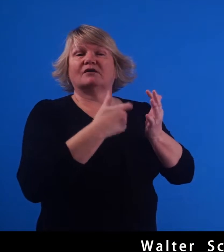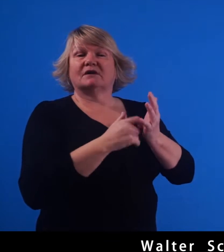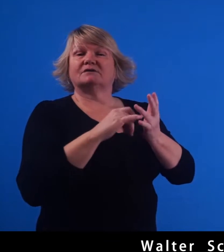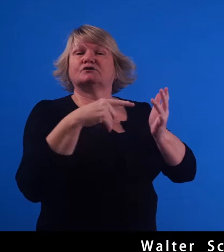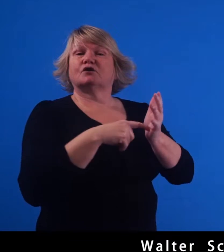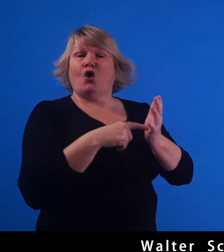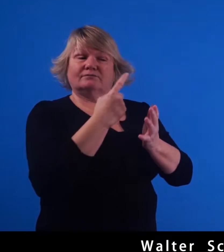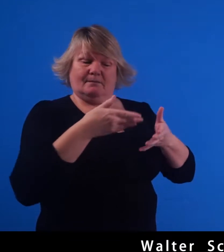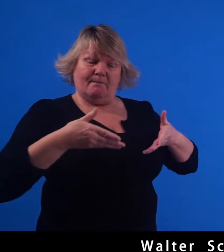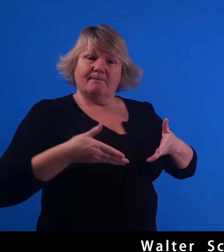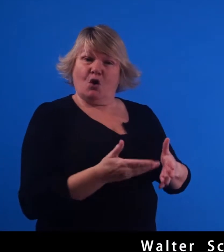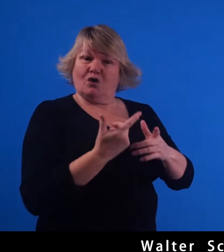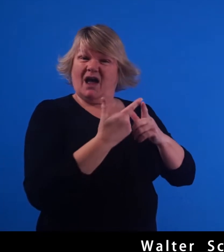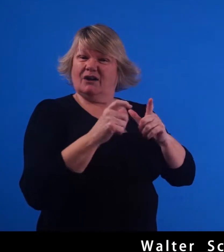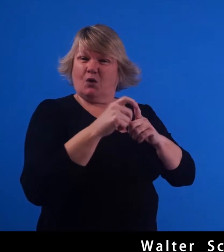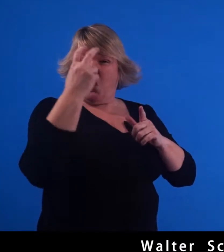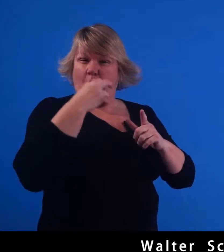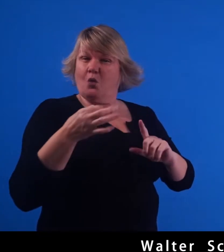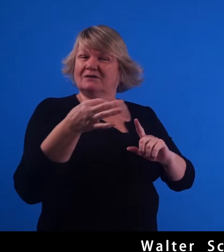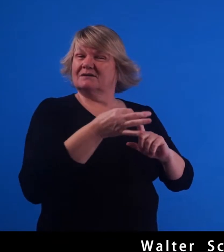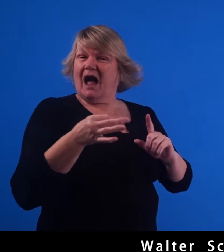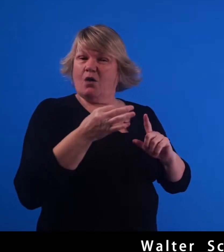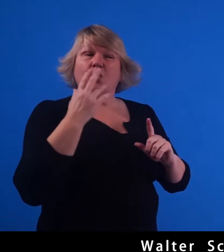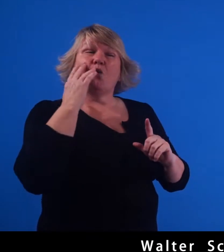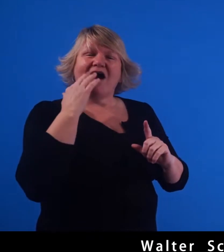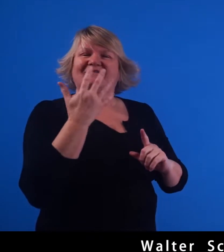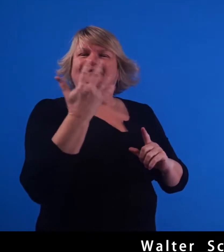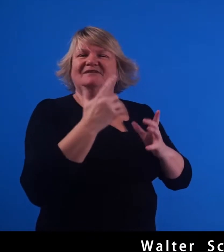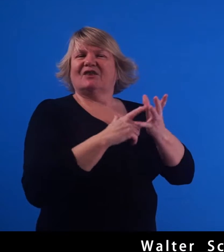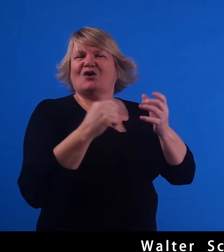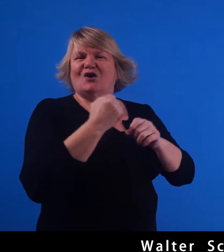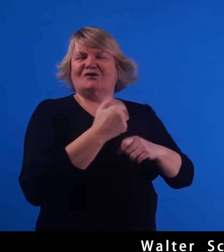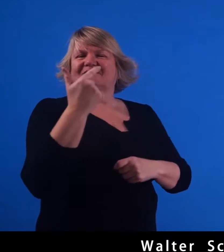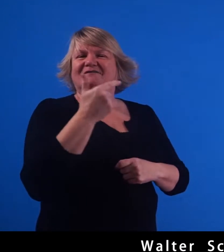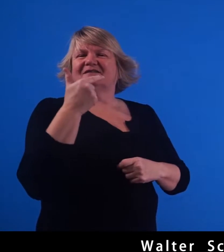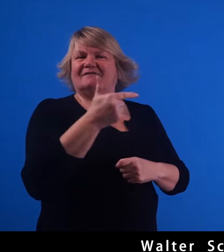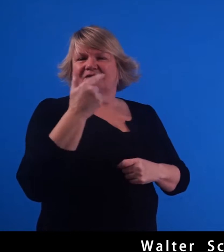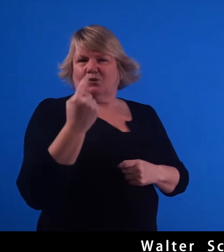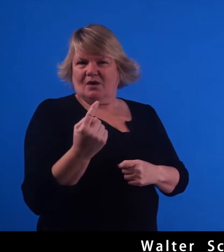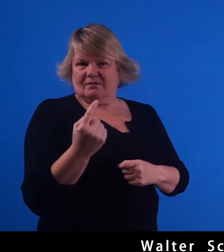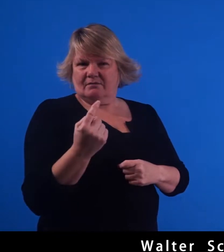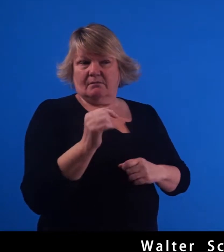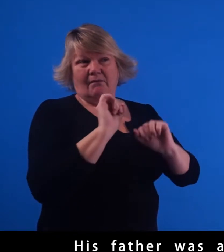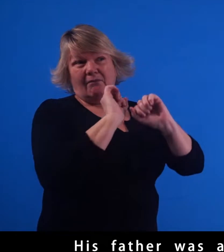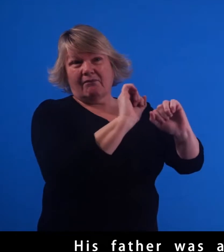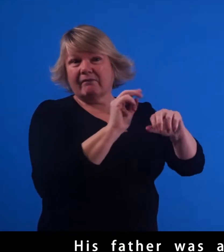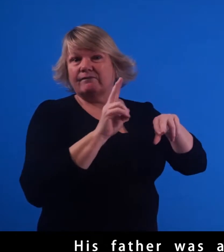Walter Scott was born in Edinburgh's Old Town on the 15th of August